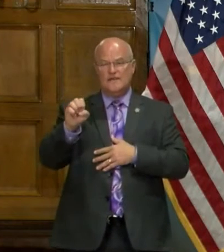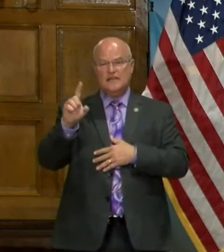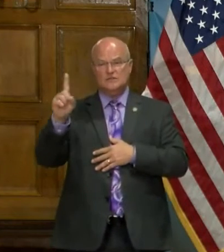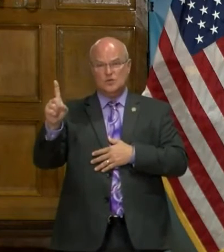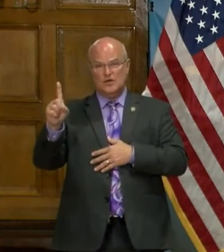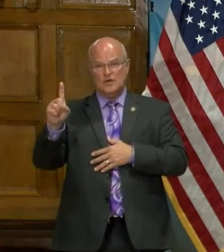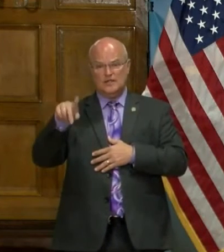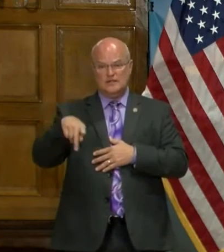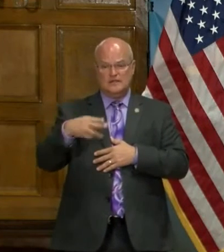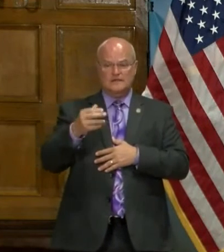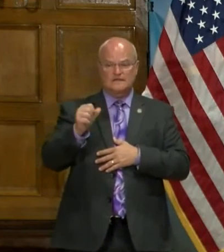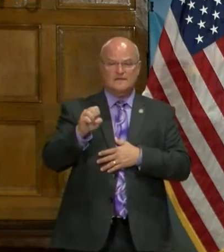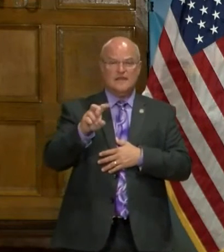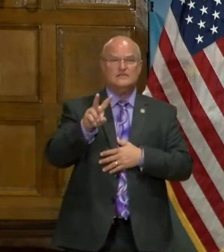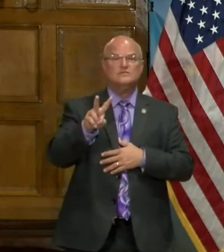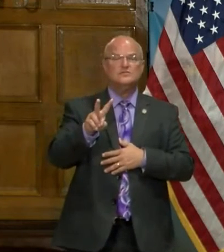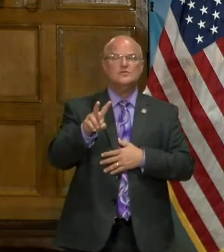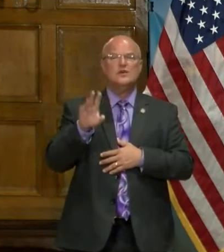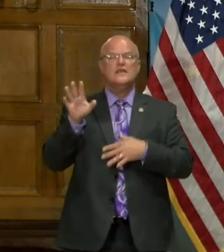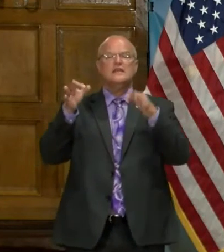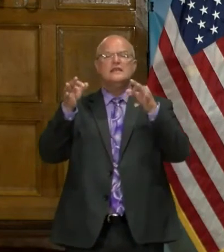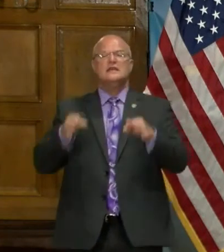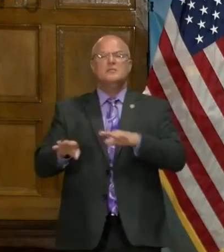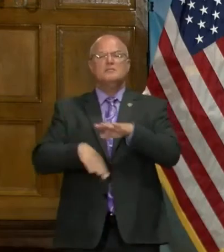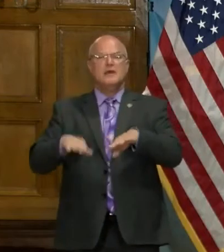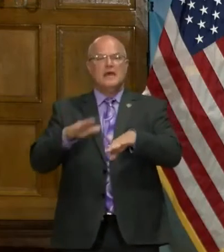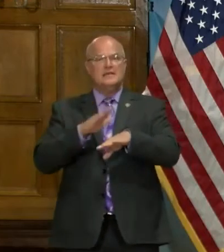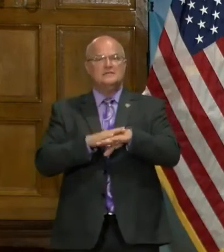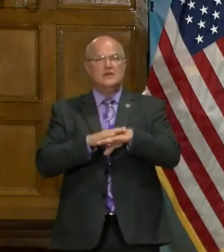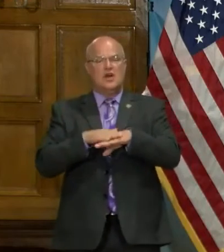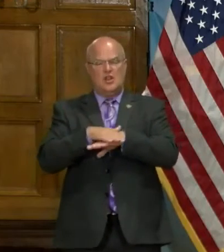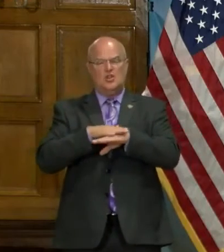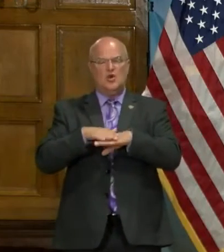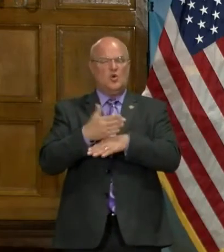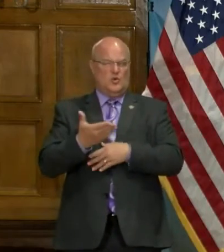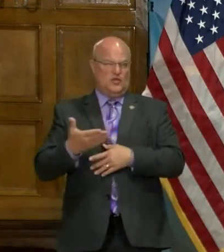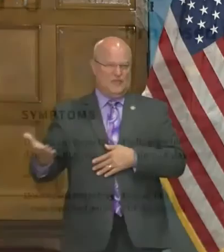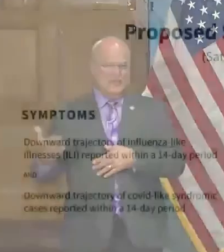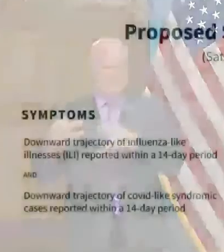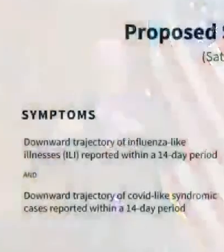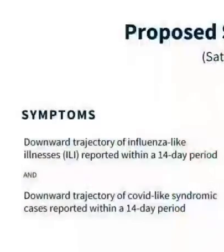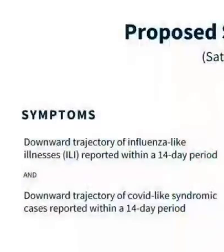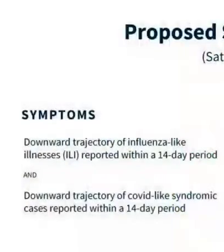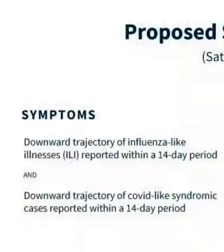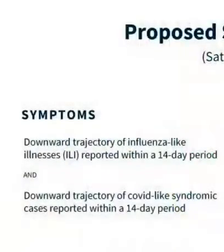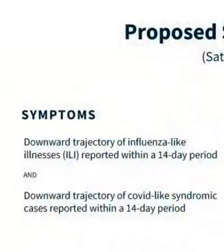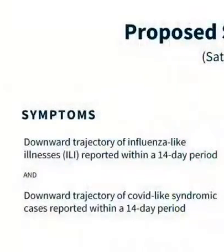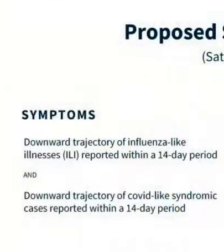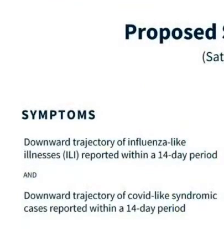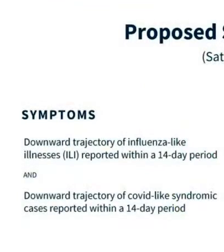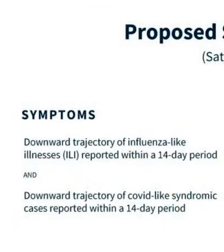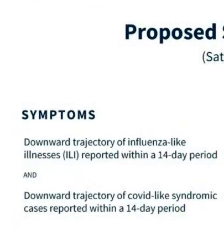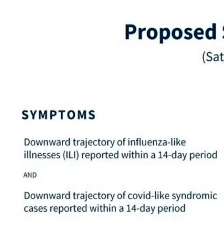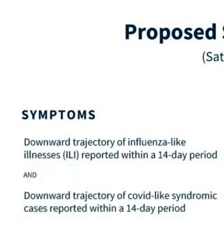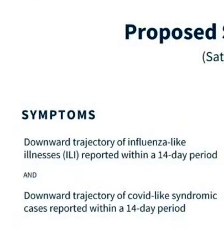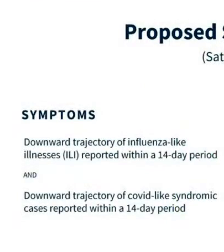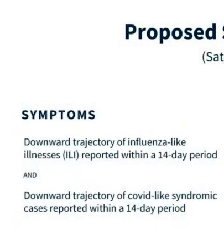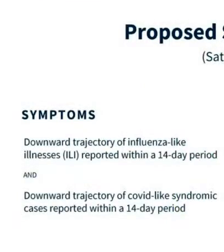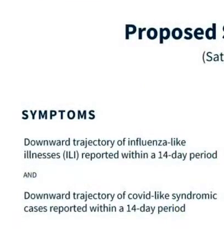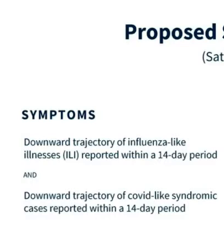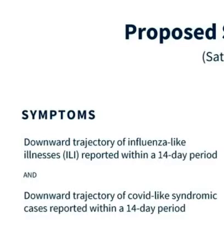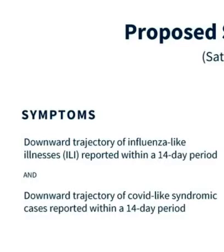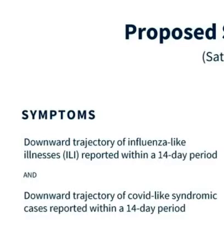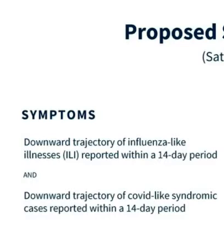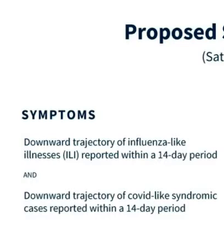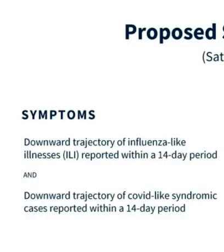phase 2. They're making their decisions based upon a lot of local factors and regional factors, and that's exactly what